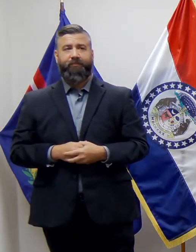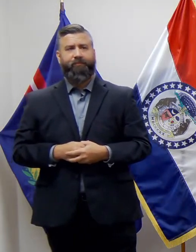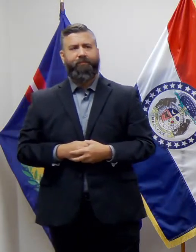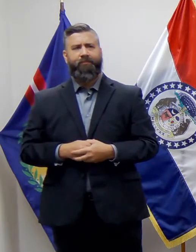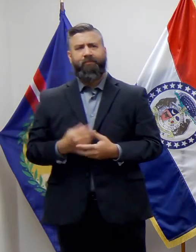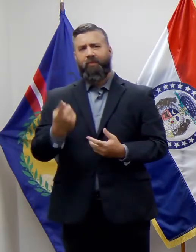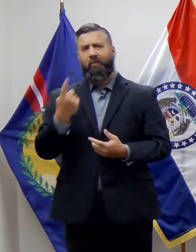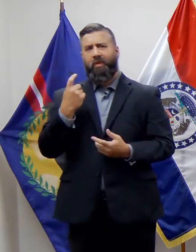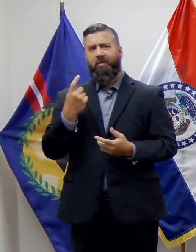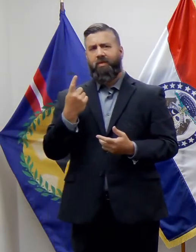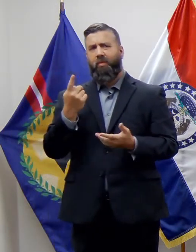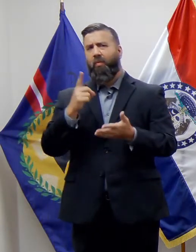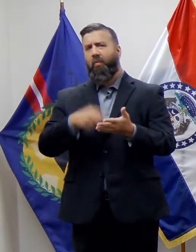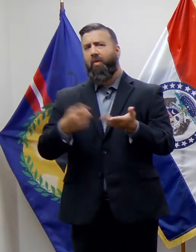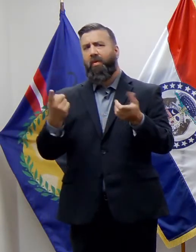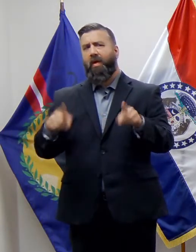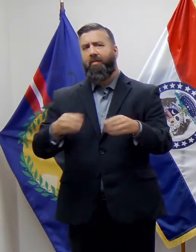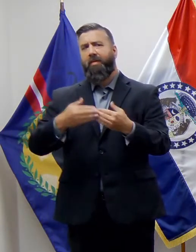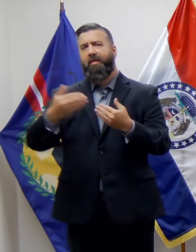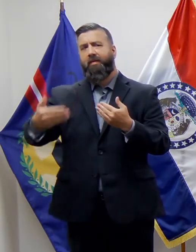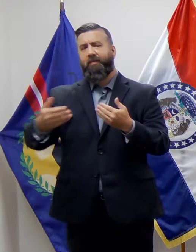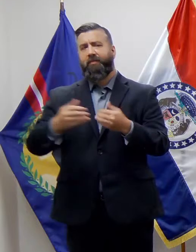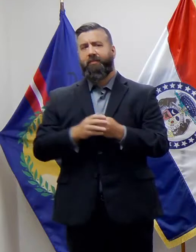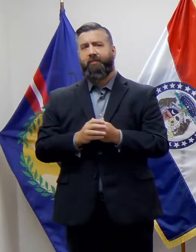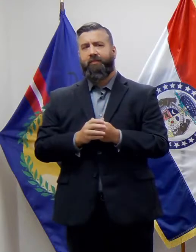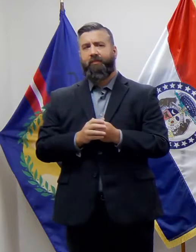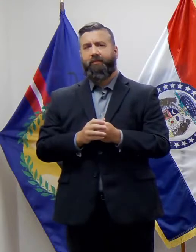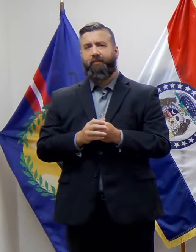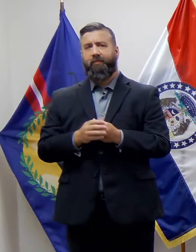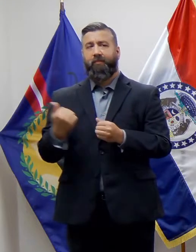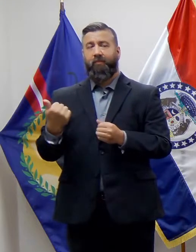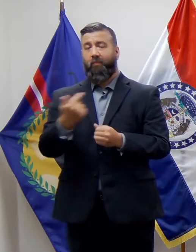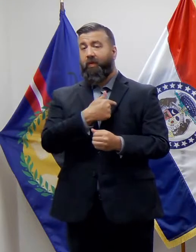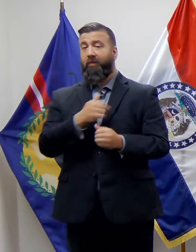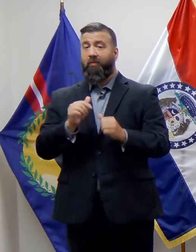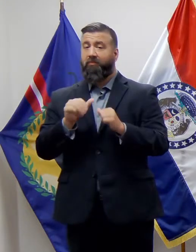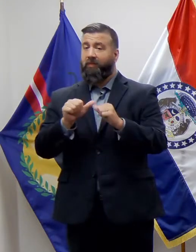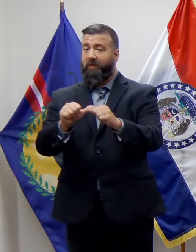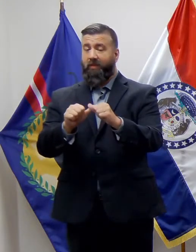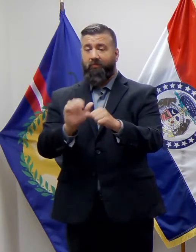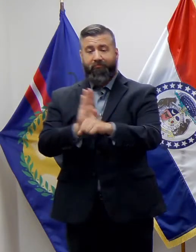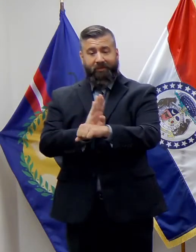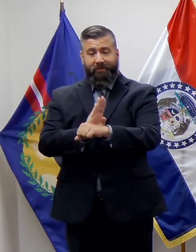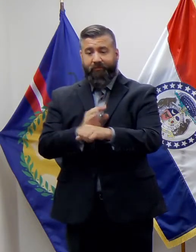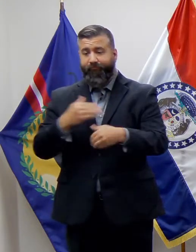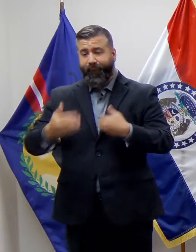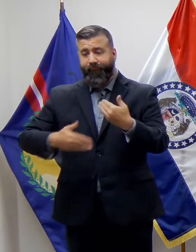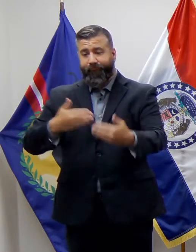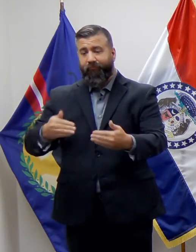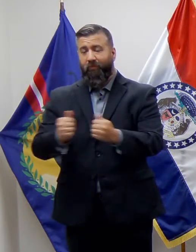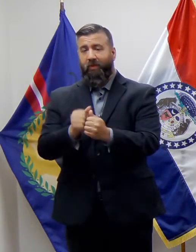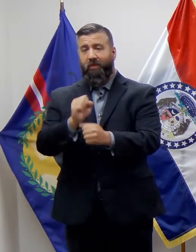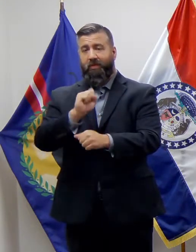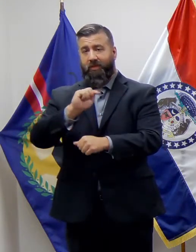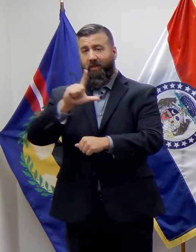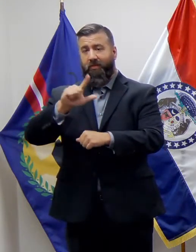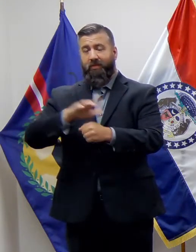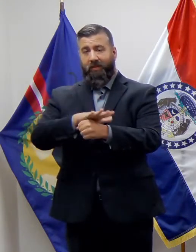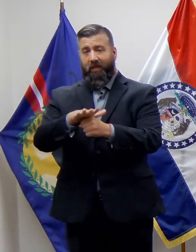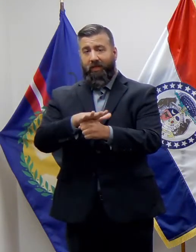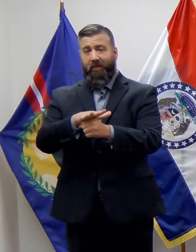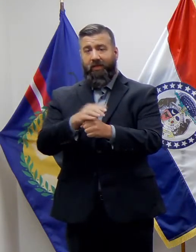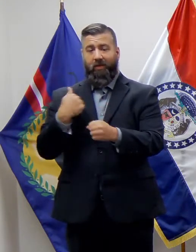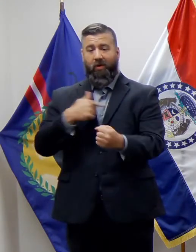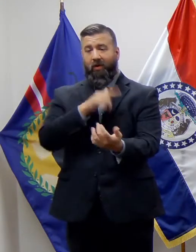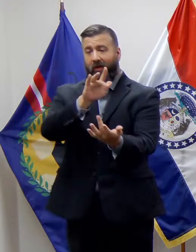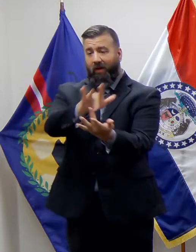the question is what will happen next. We're going to go on with the business of St. Louis County with our outreach efforts to get